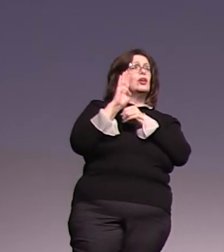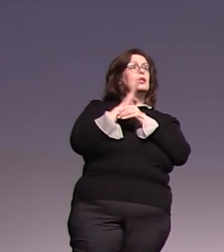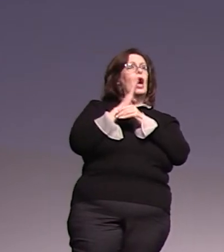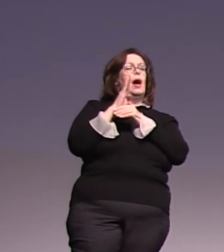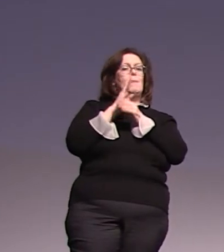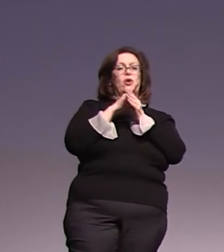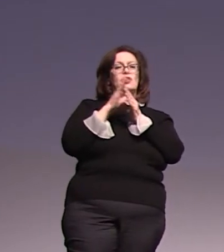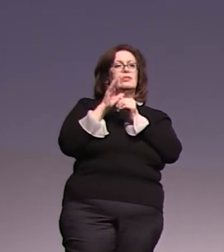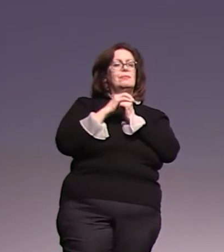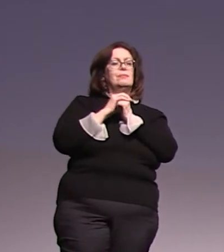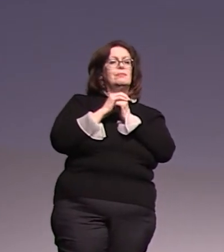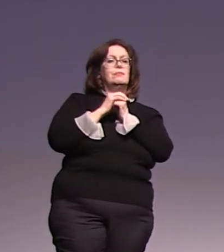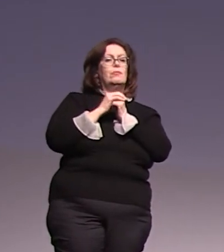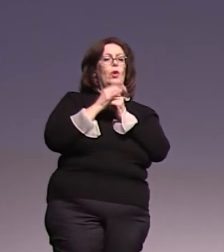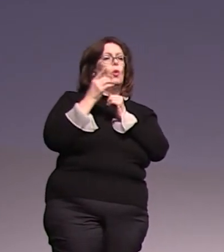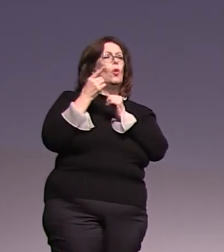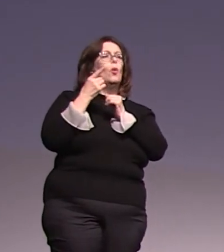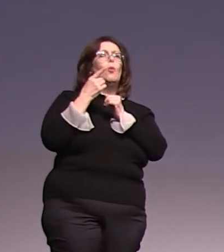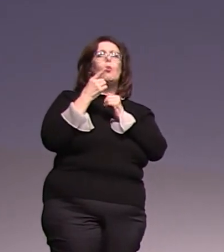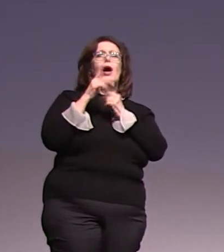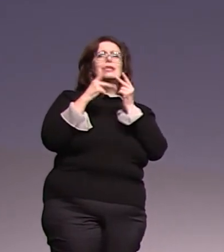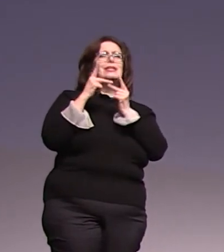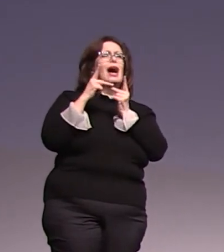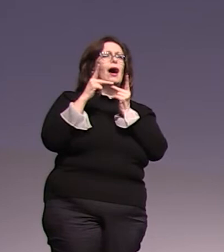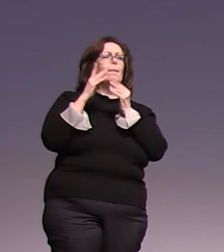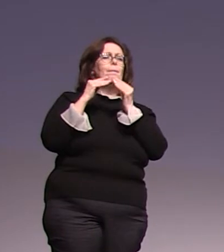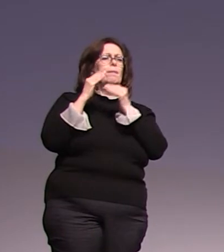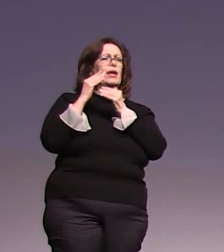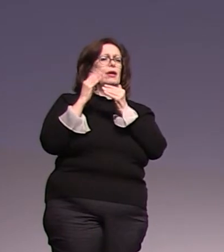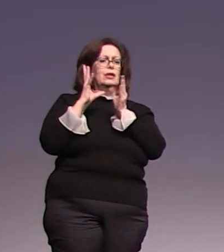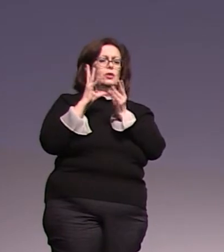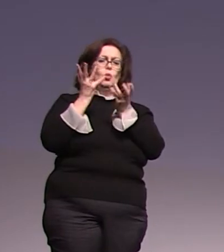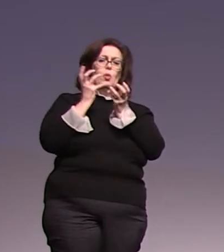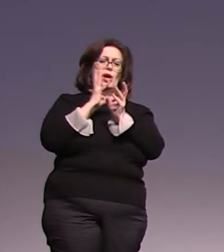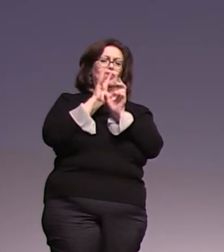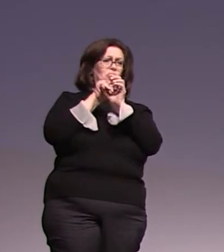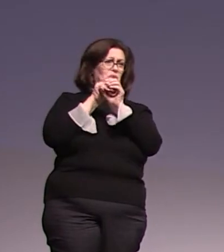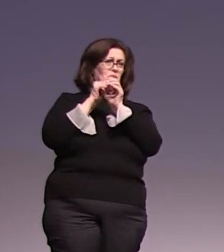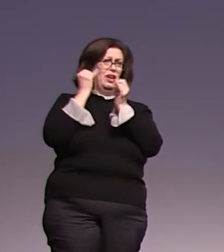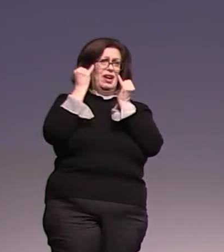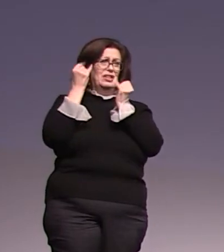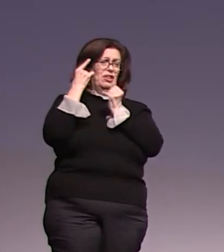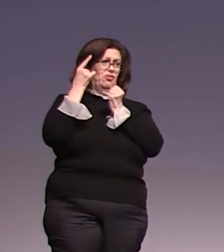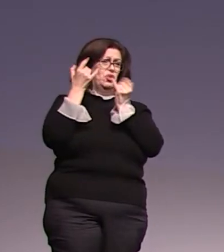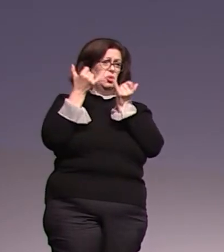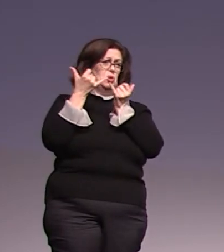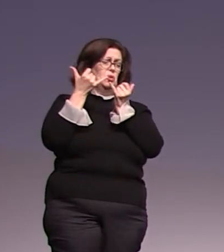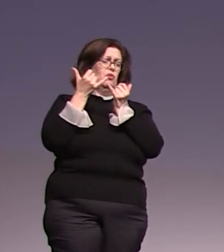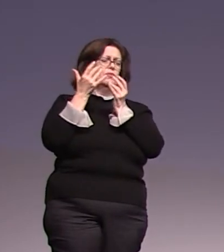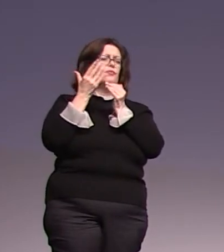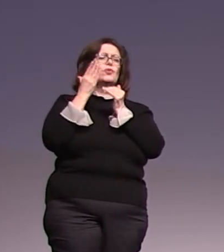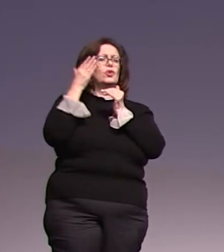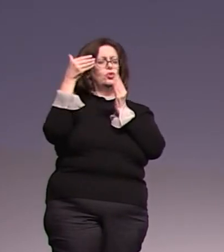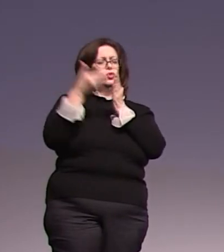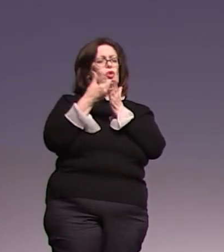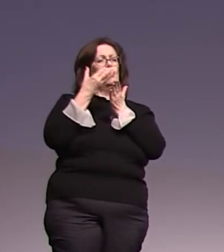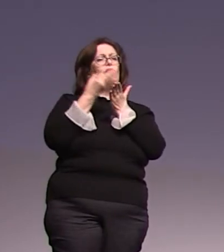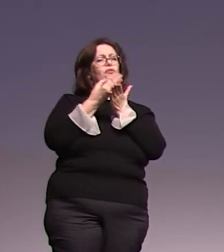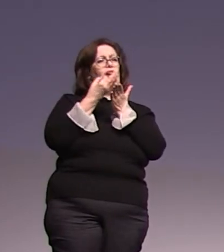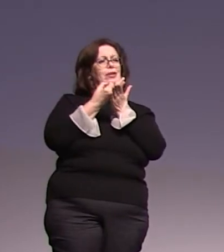one, what are parts of facilities that we may or may not want to include in ideas for a current or a new funding